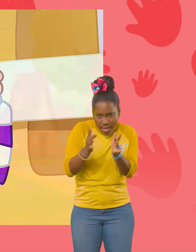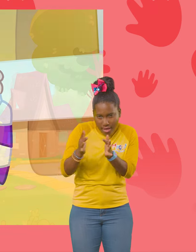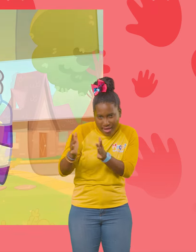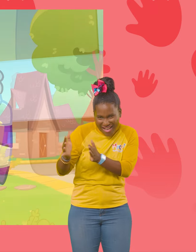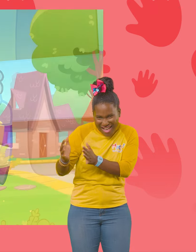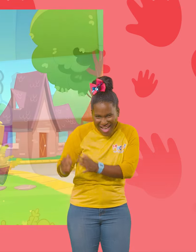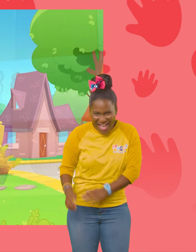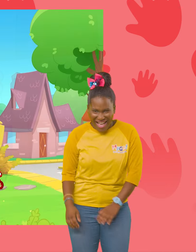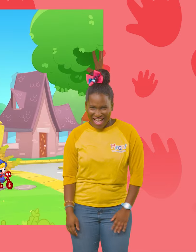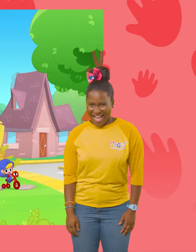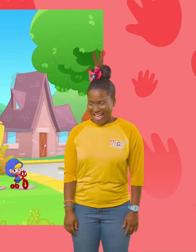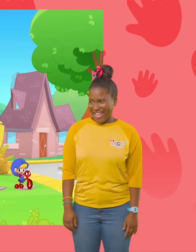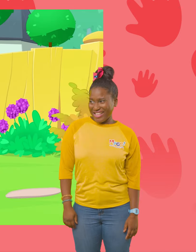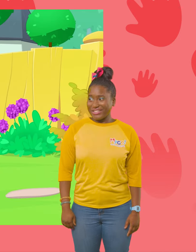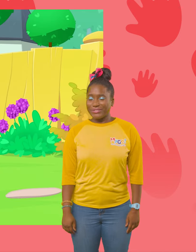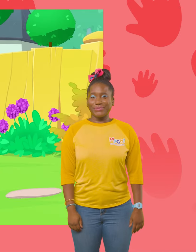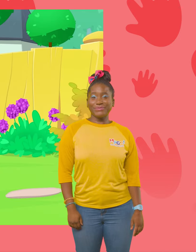plan.